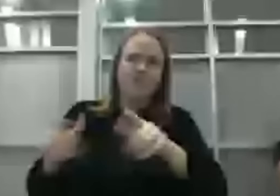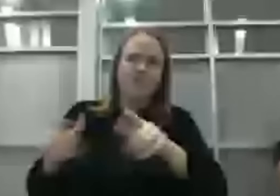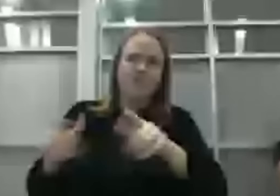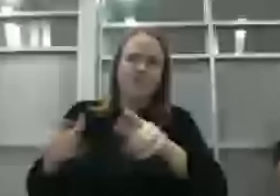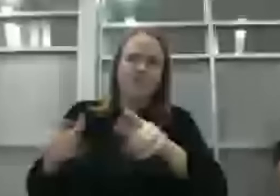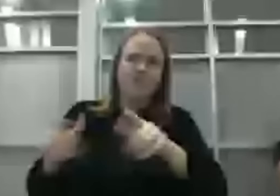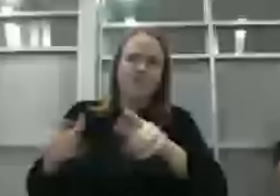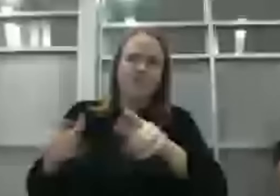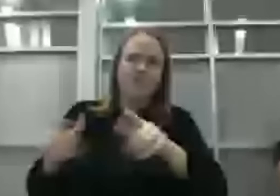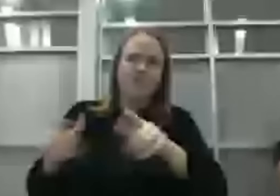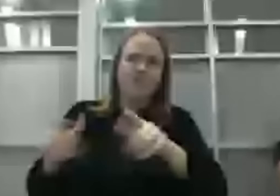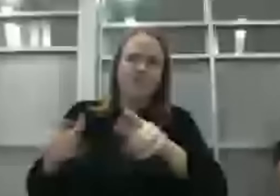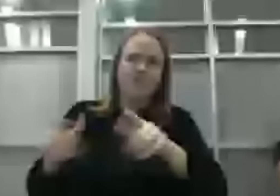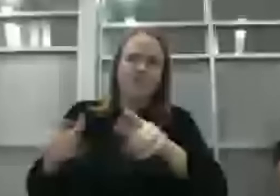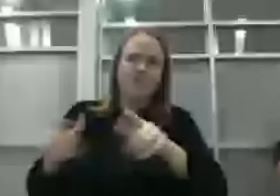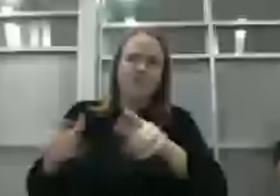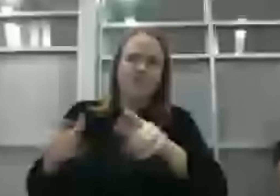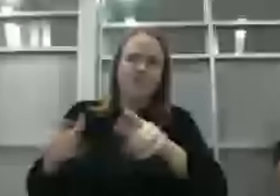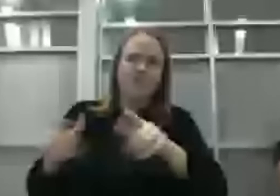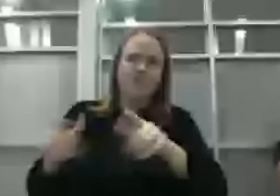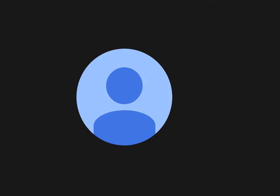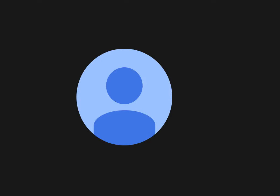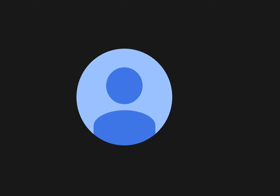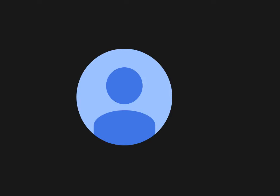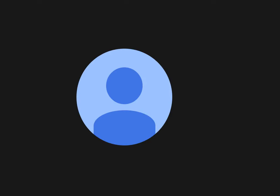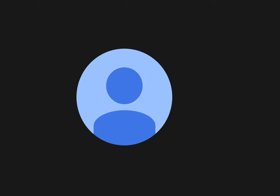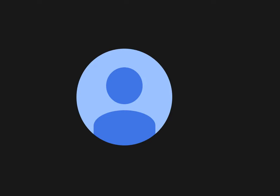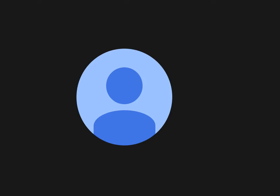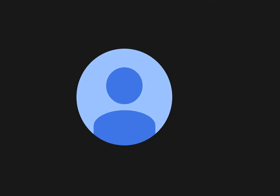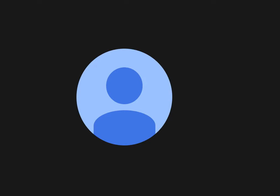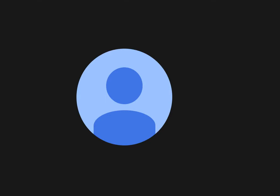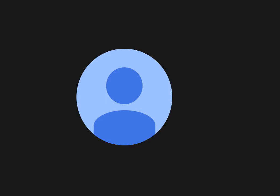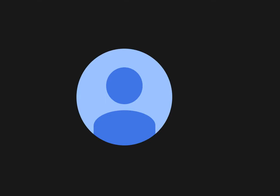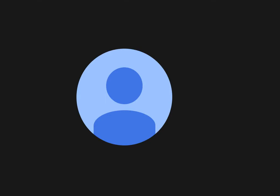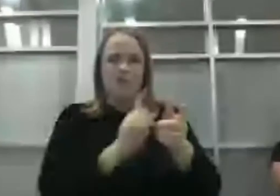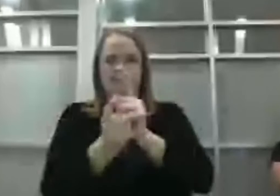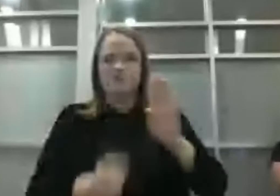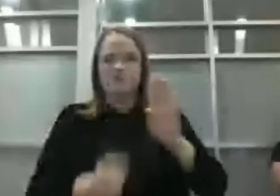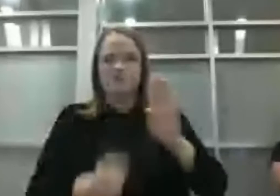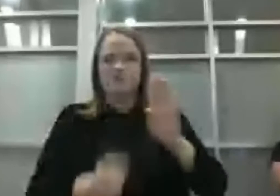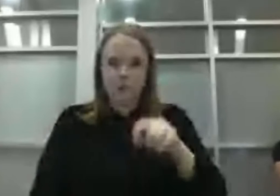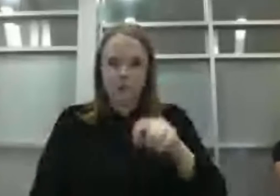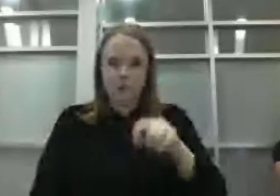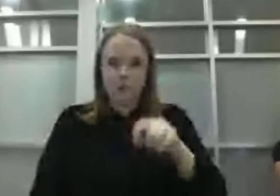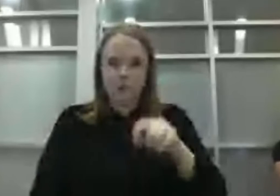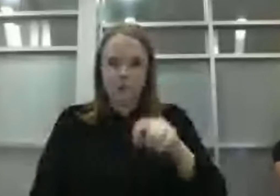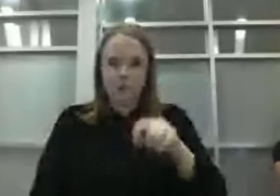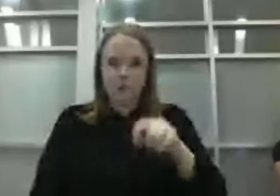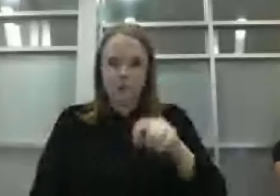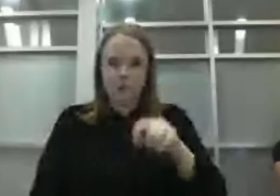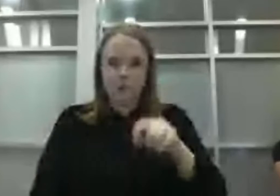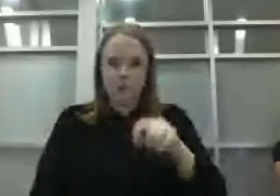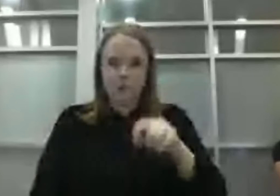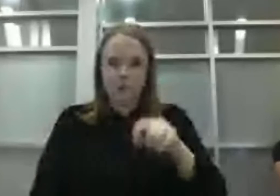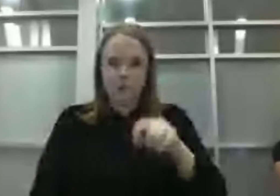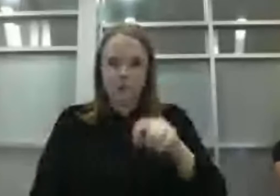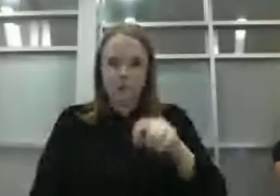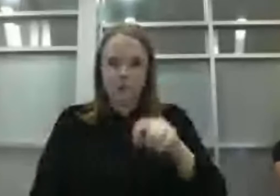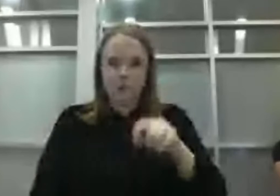to come up with, like, I'm going to do JSON API, or I'm going to do REST, or I'm going to do SOAP. Like, you can just, Erlang talking